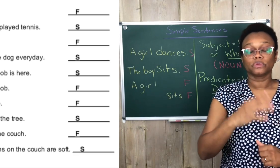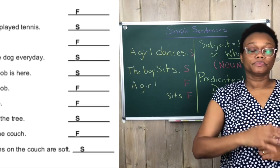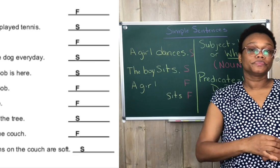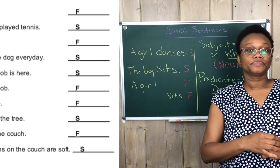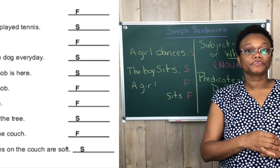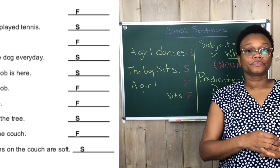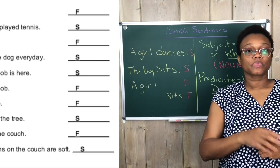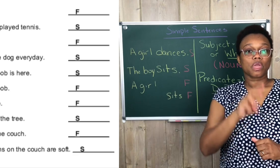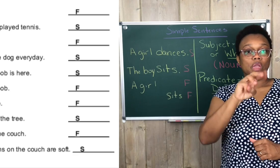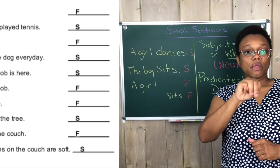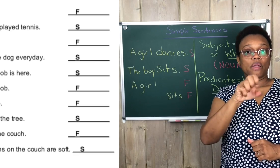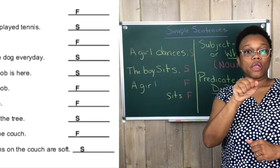Number 4,